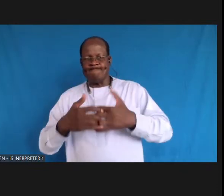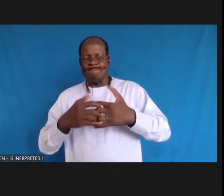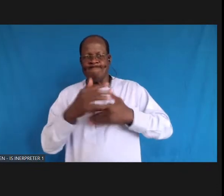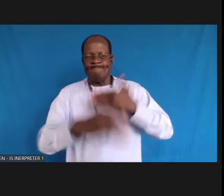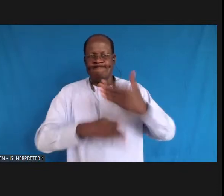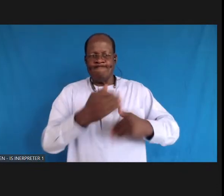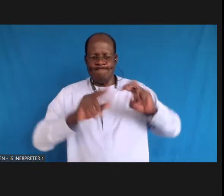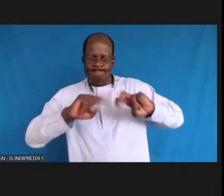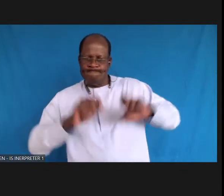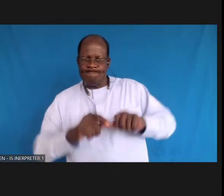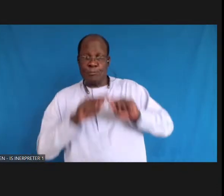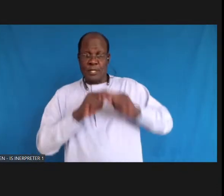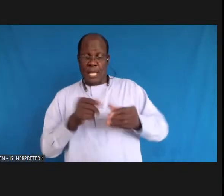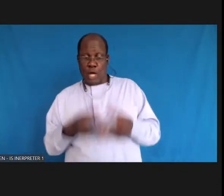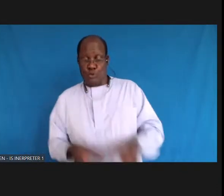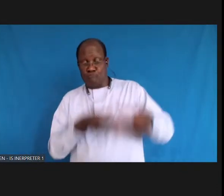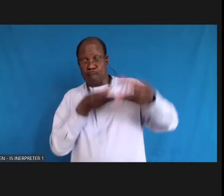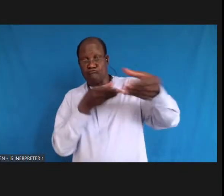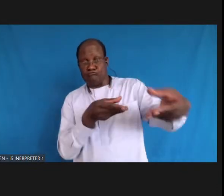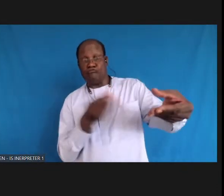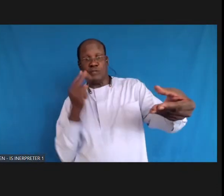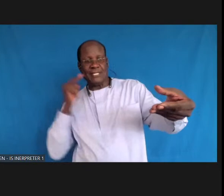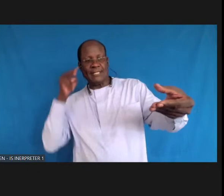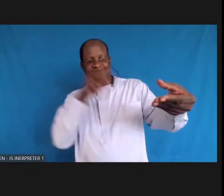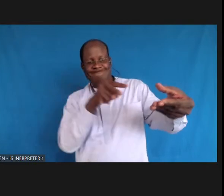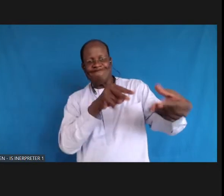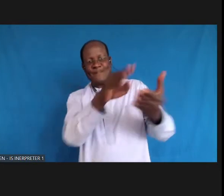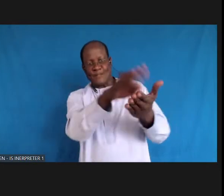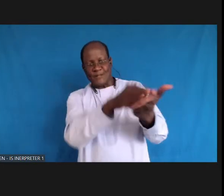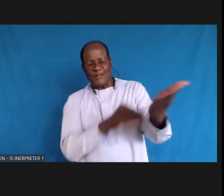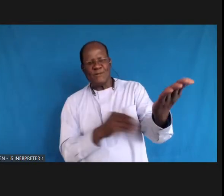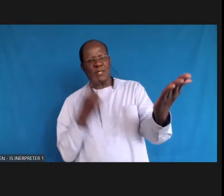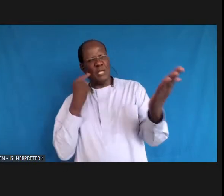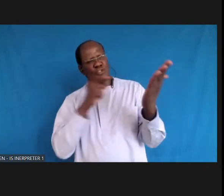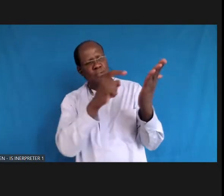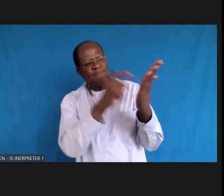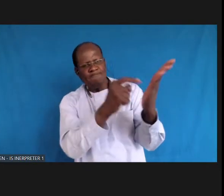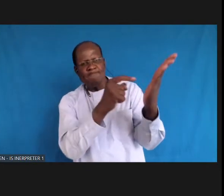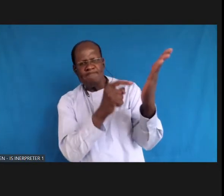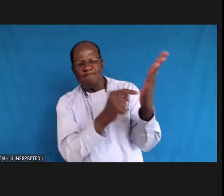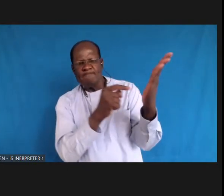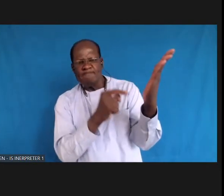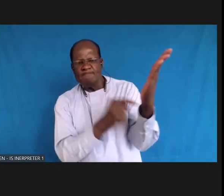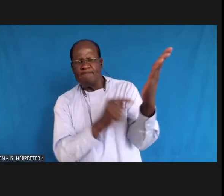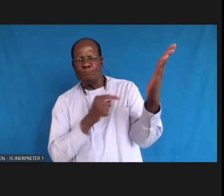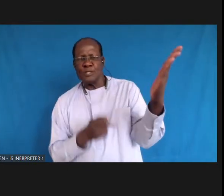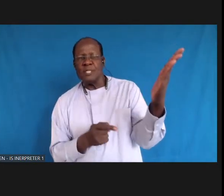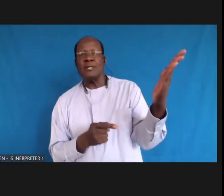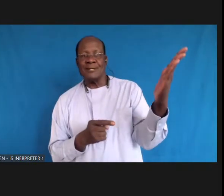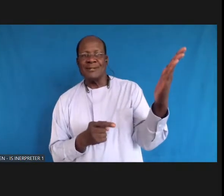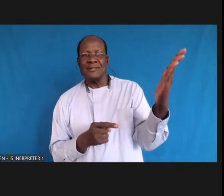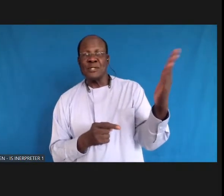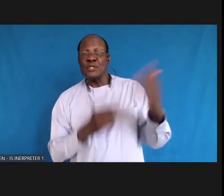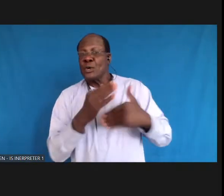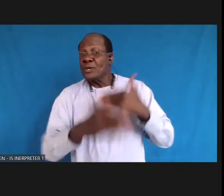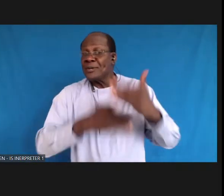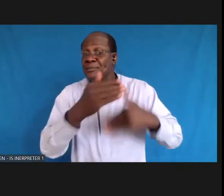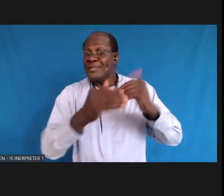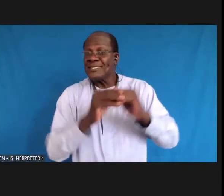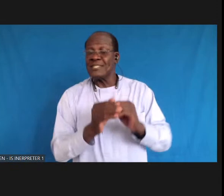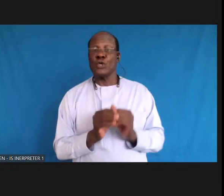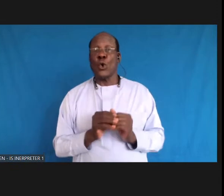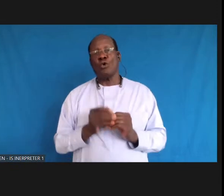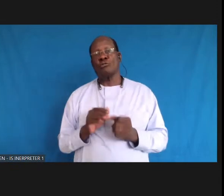the results of the reviews to identify the link between the process of national and